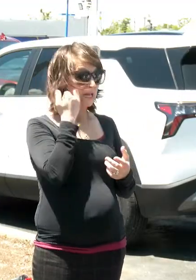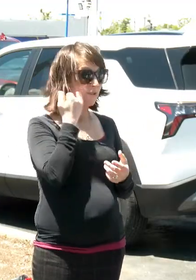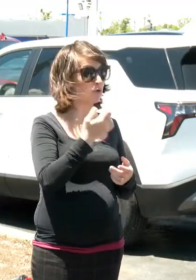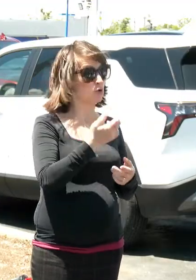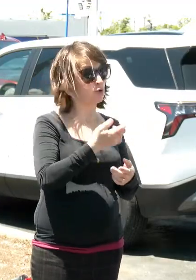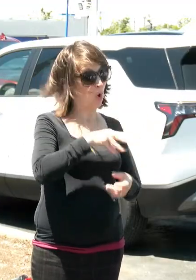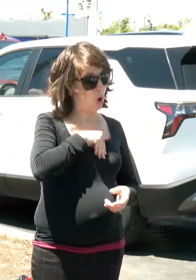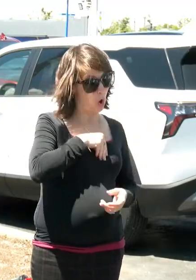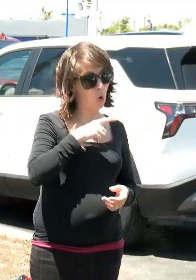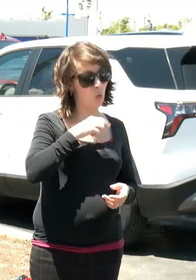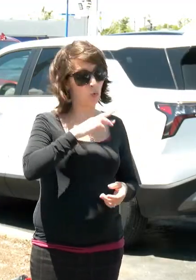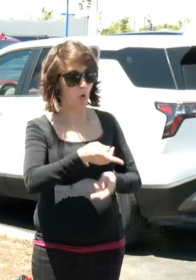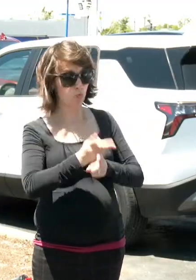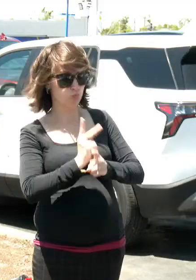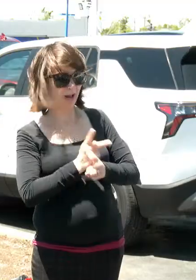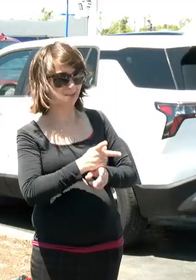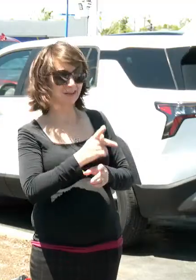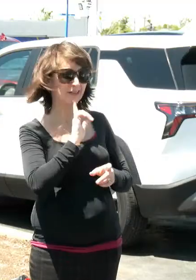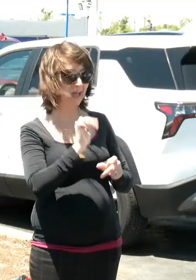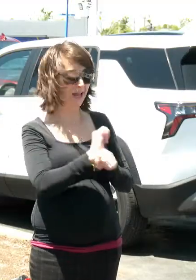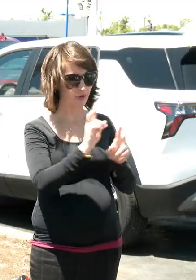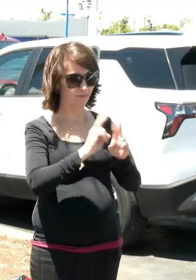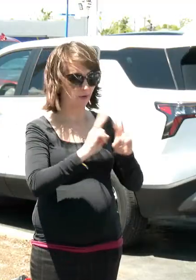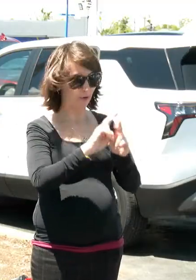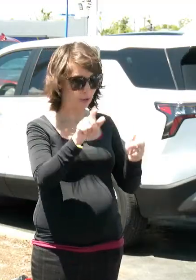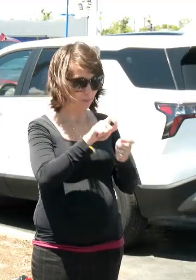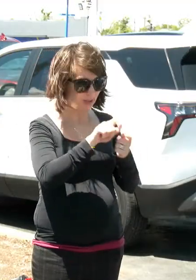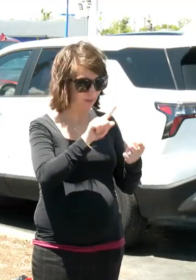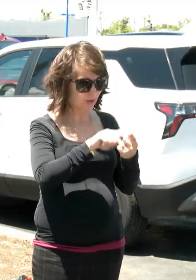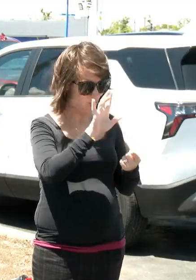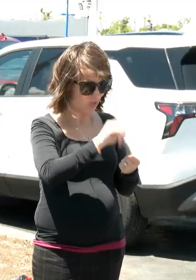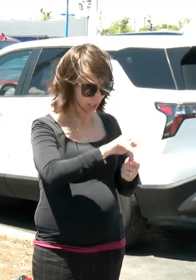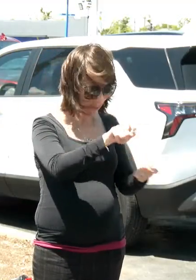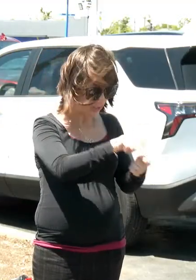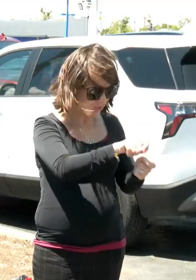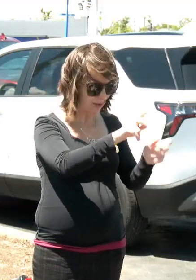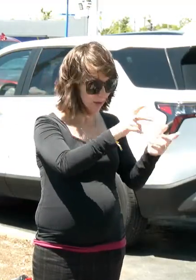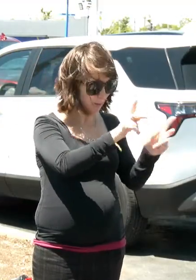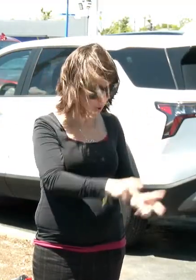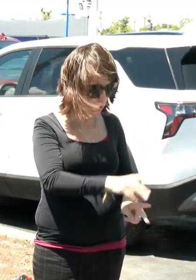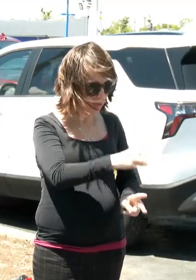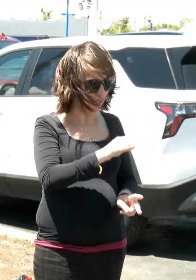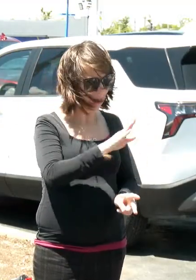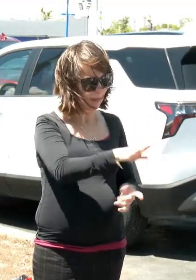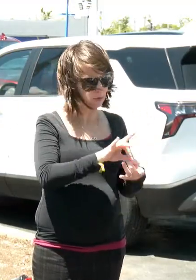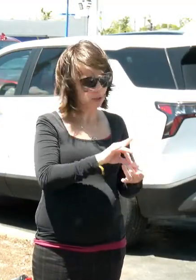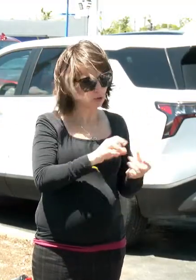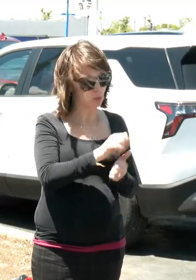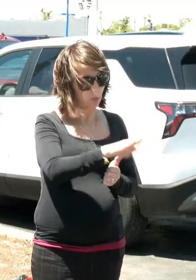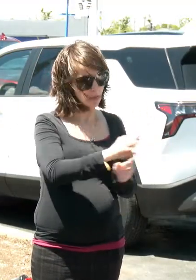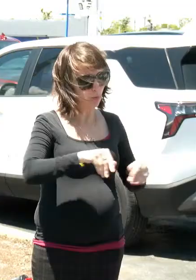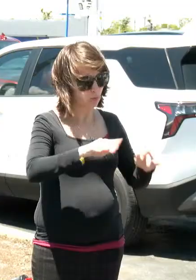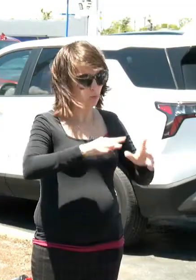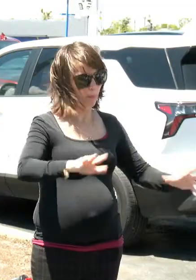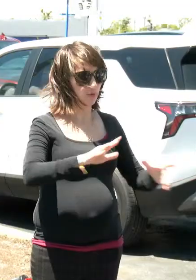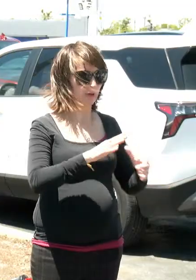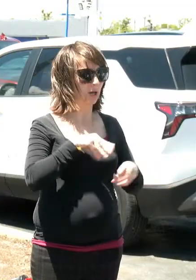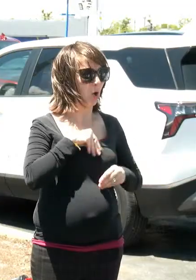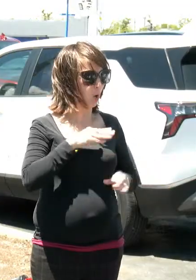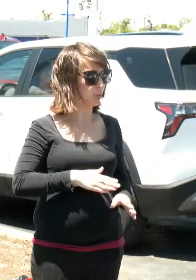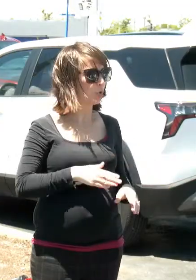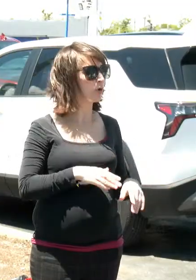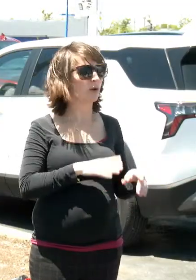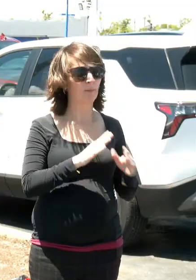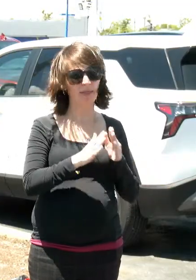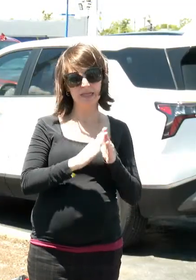very specific to an individual's circumstances and their relationship with the property owner. So it is complicated. The